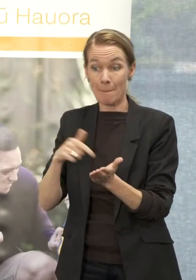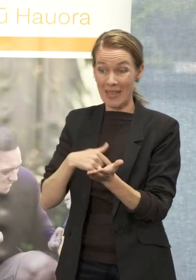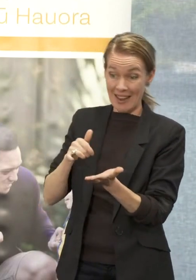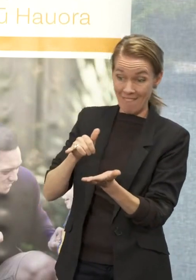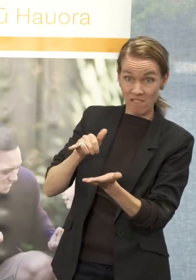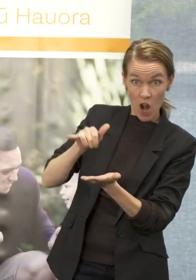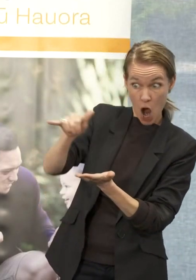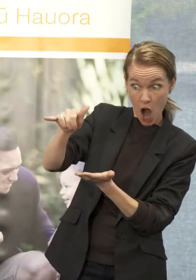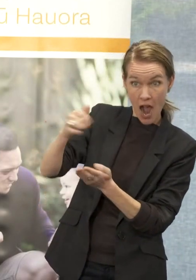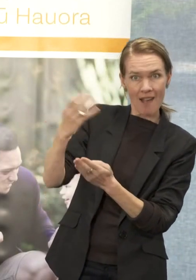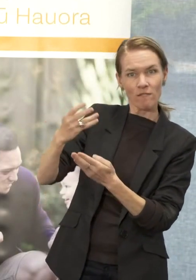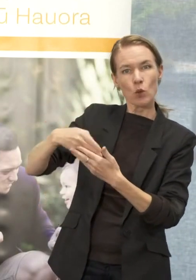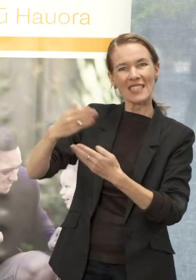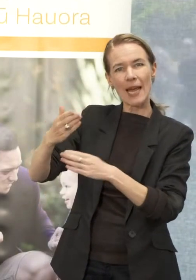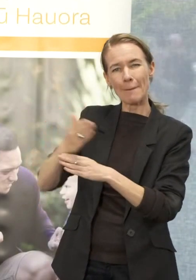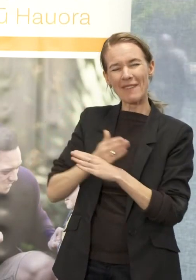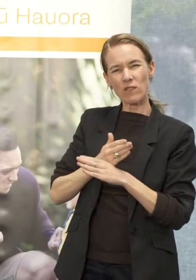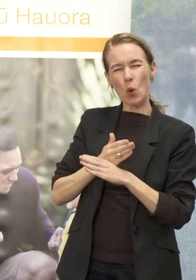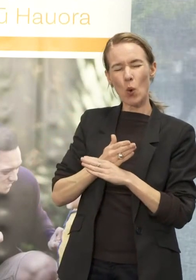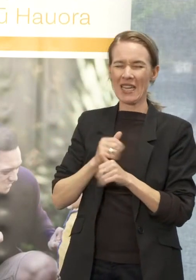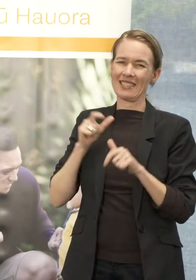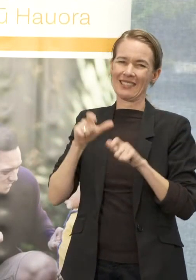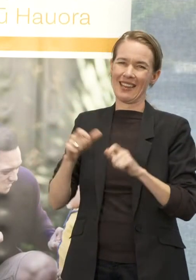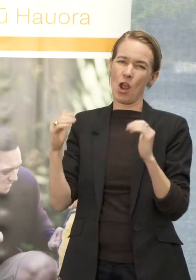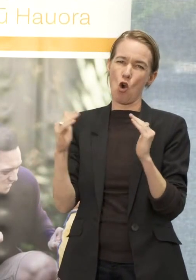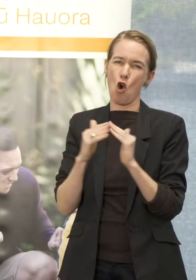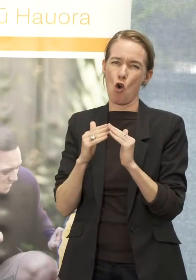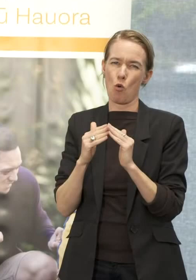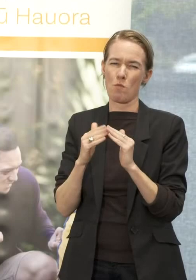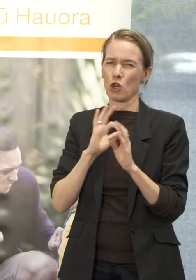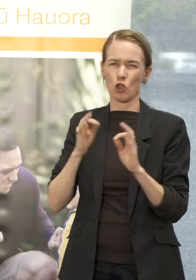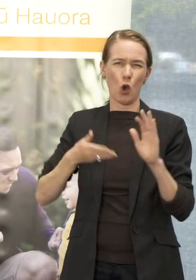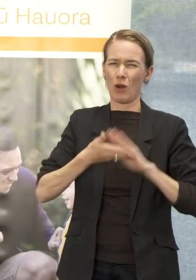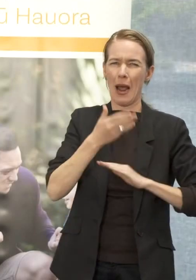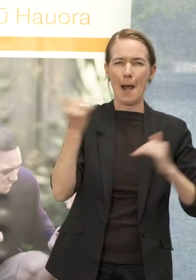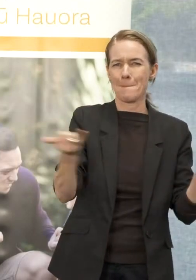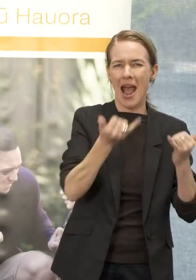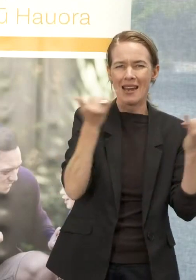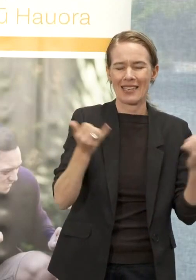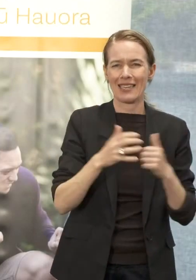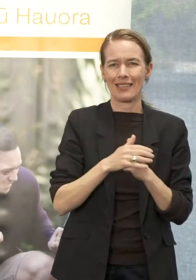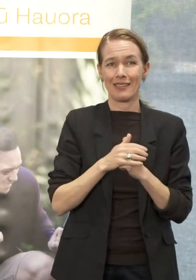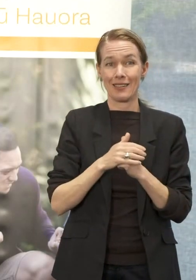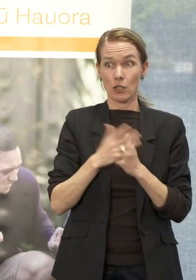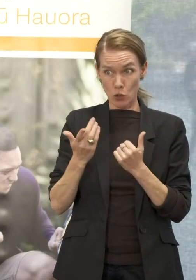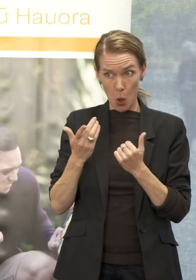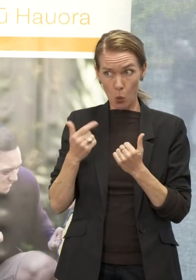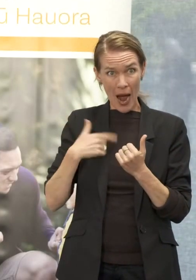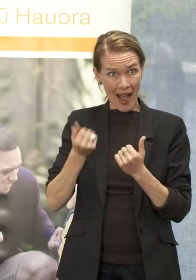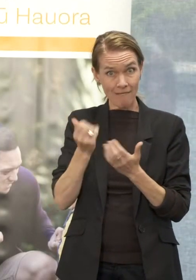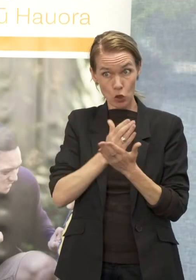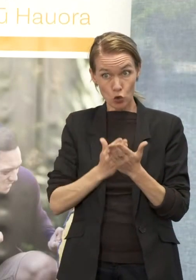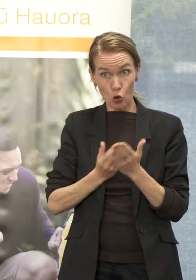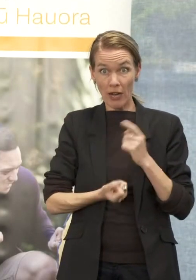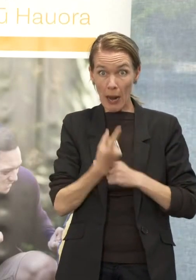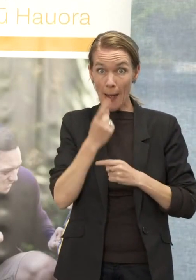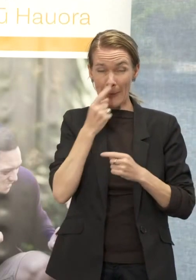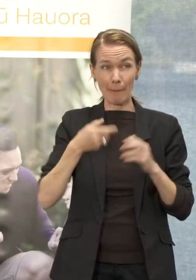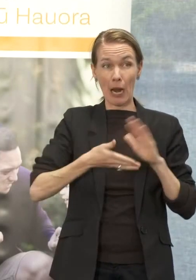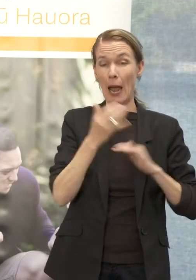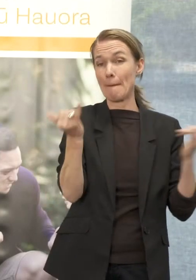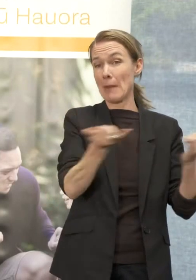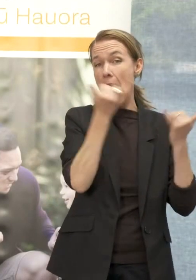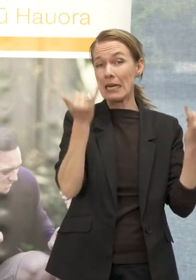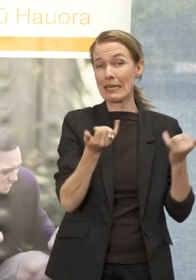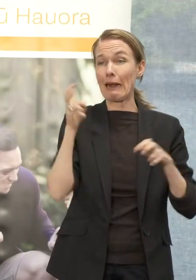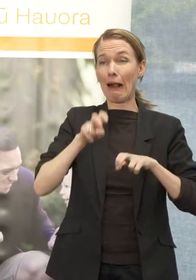parties before they got onto planes? No, that's just general sensible advice. You know, it's advice that we know how COVID